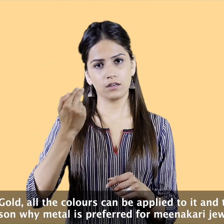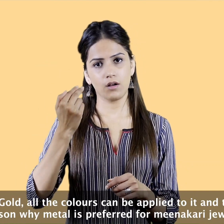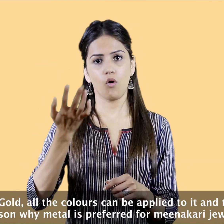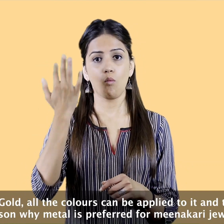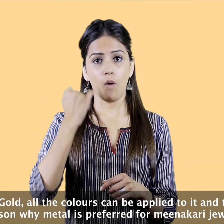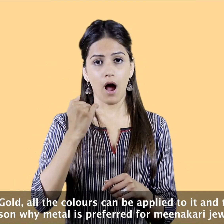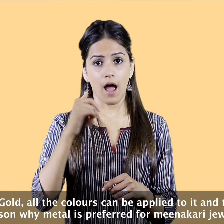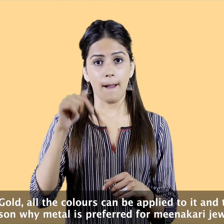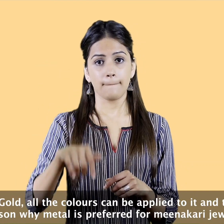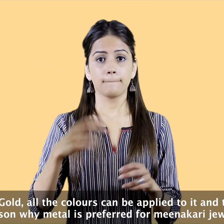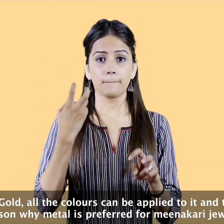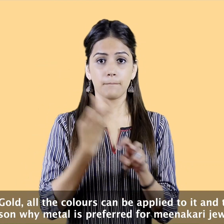meenakari jewelry.